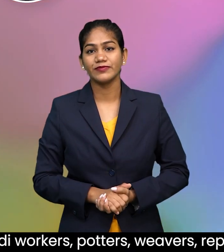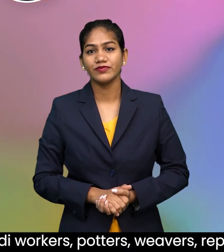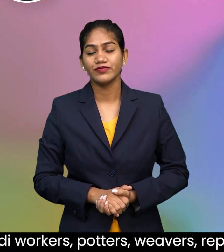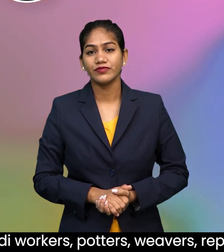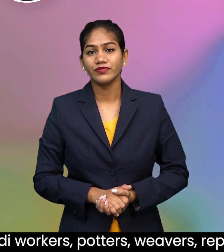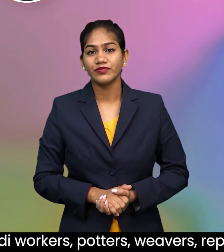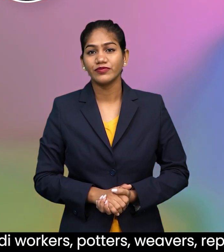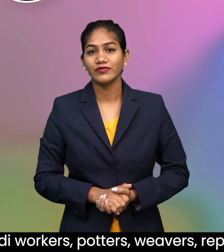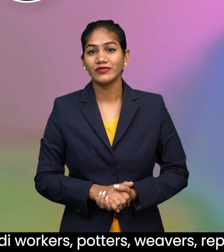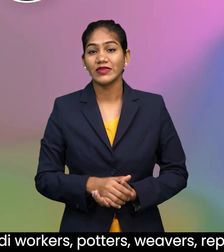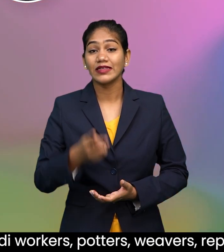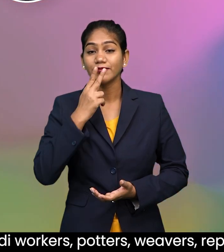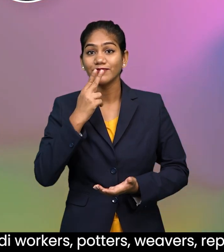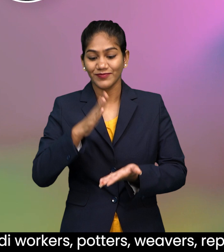BD workers,